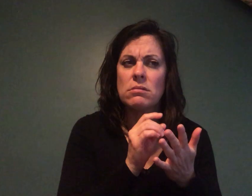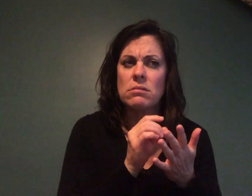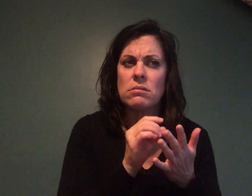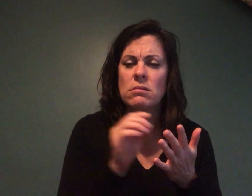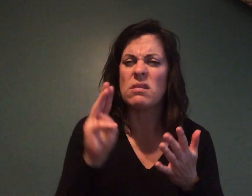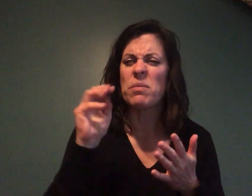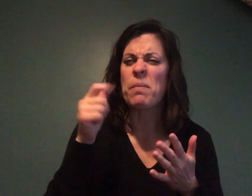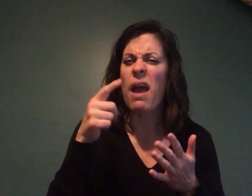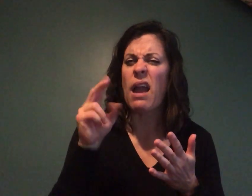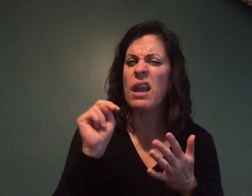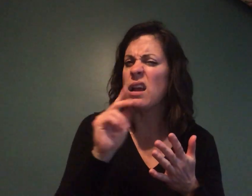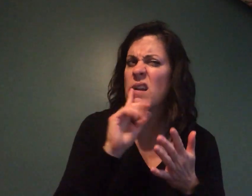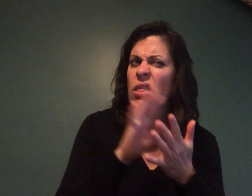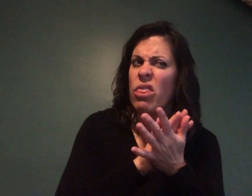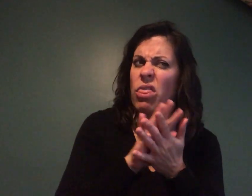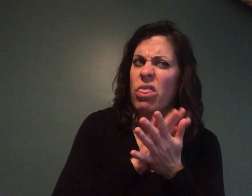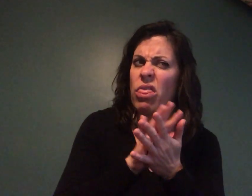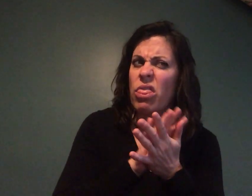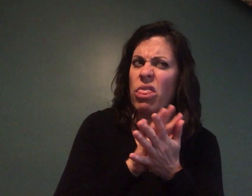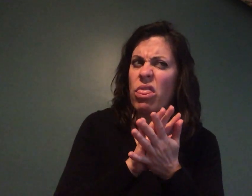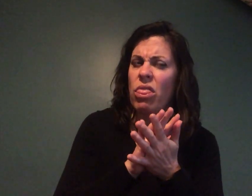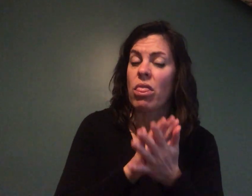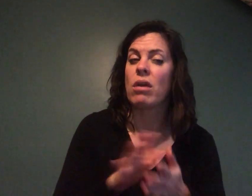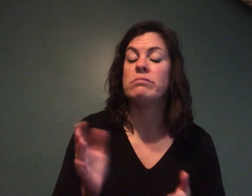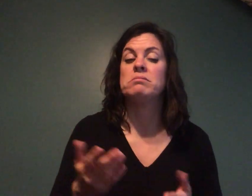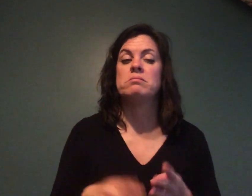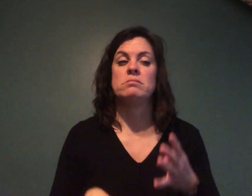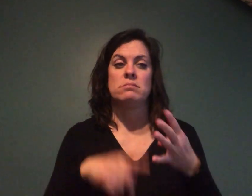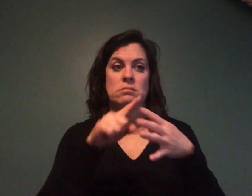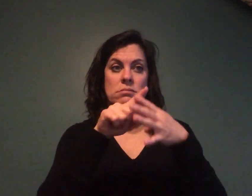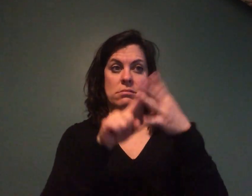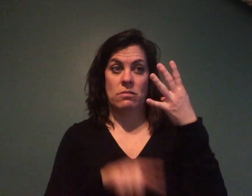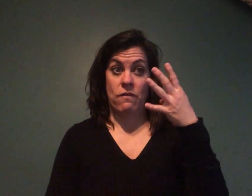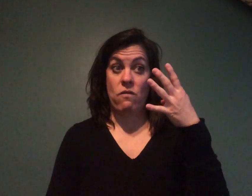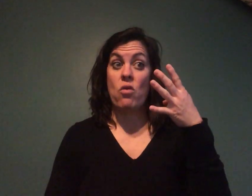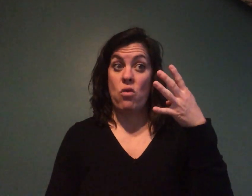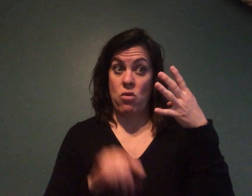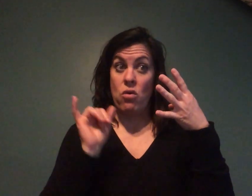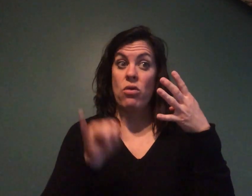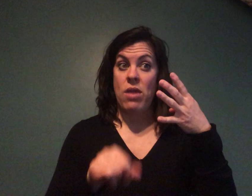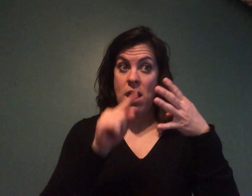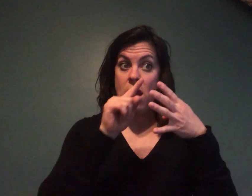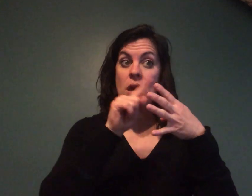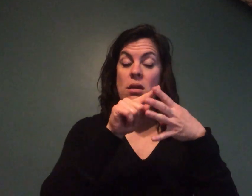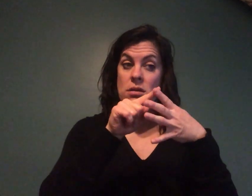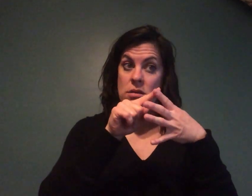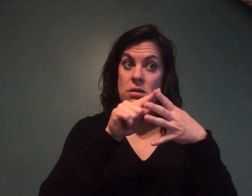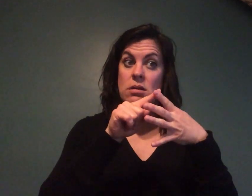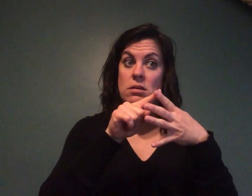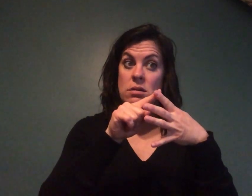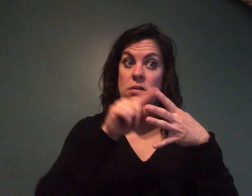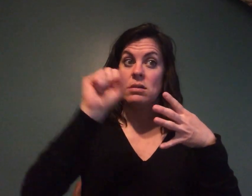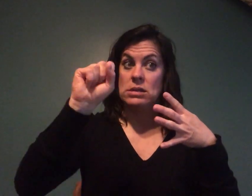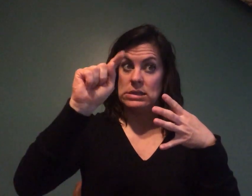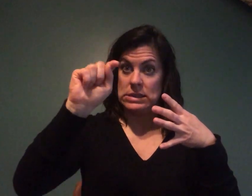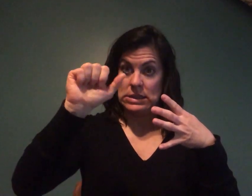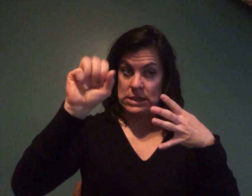Okay, the four main energies. Right here. Steam. We won't do that. All right, steam, electrical,